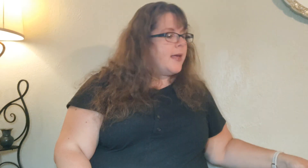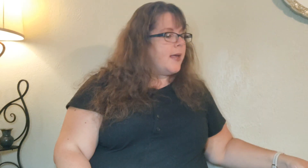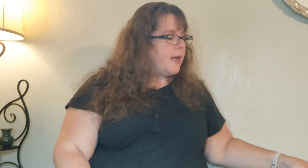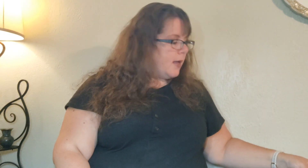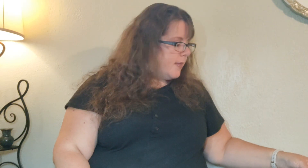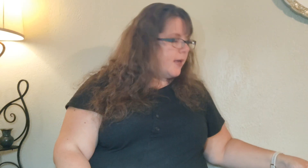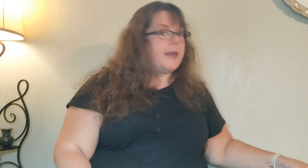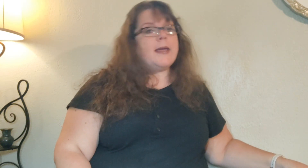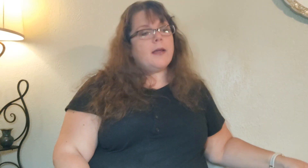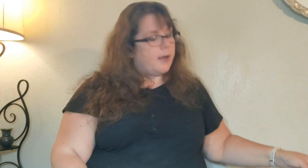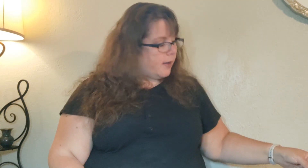And then